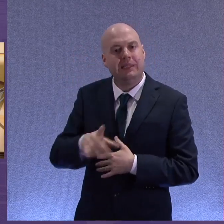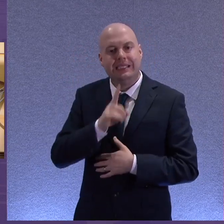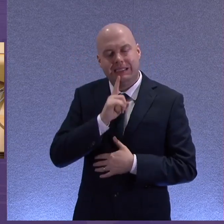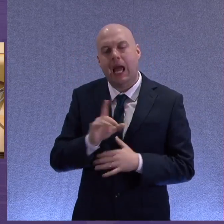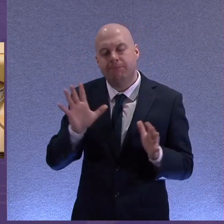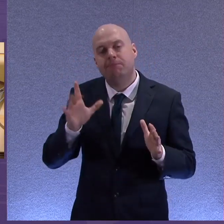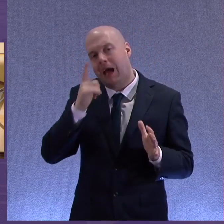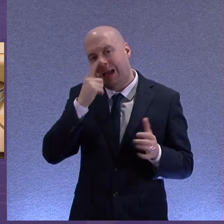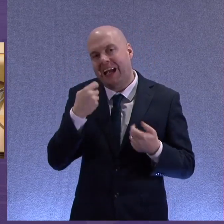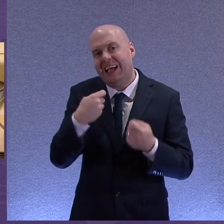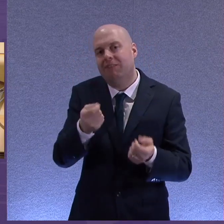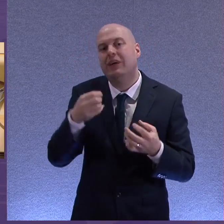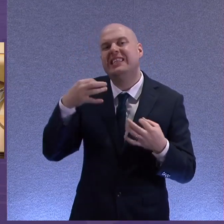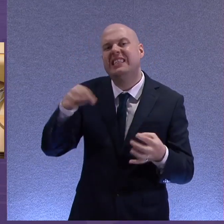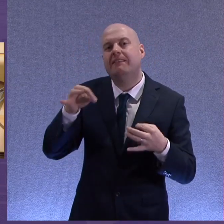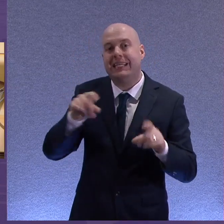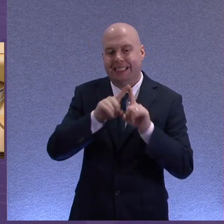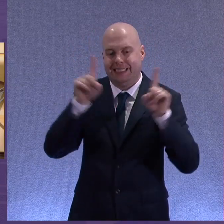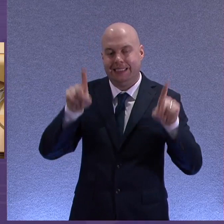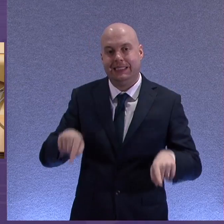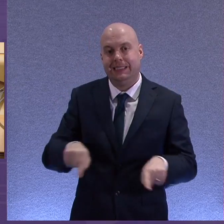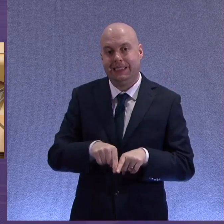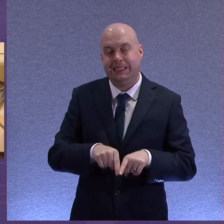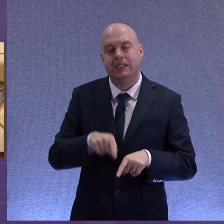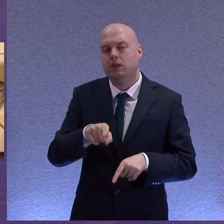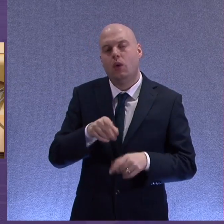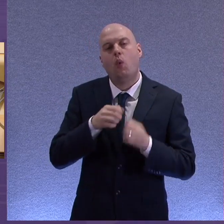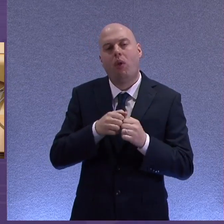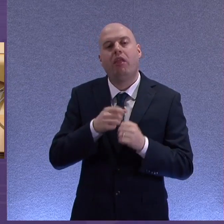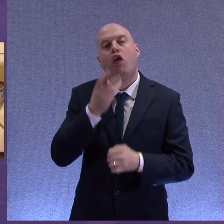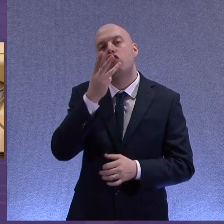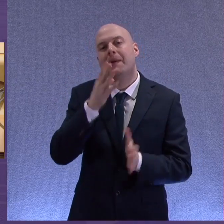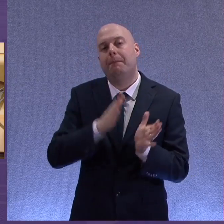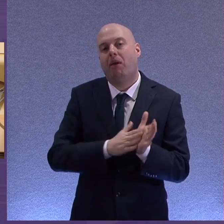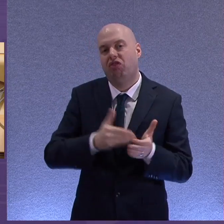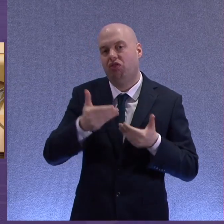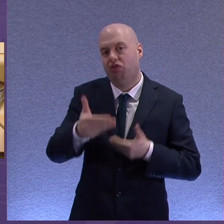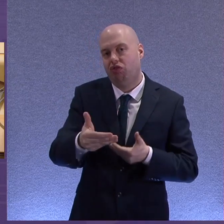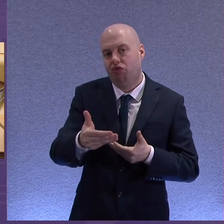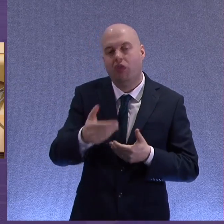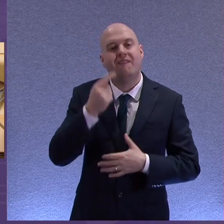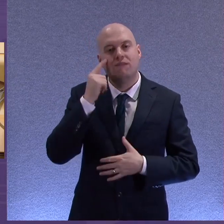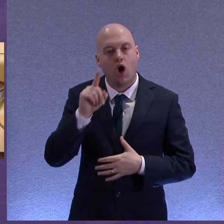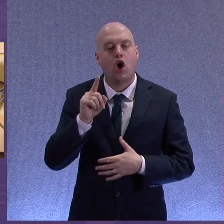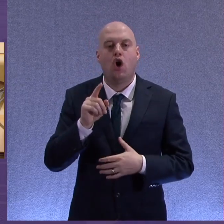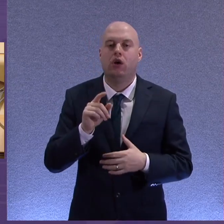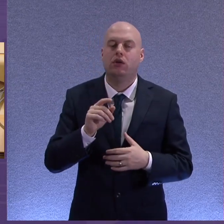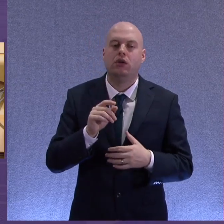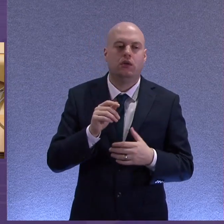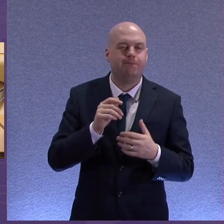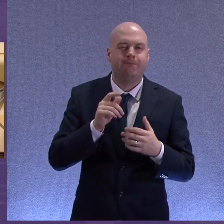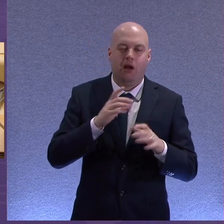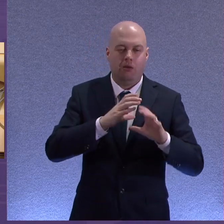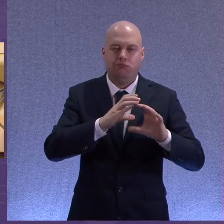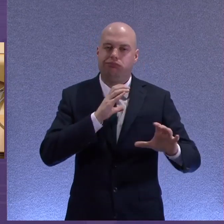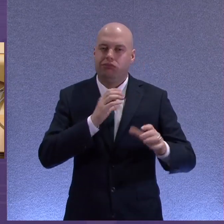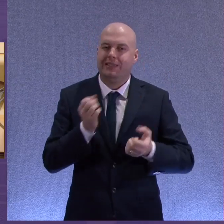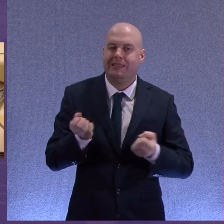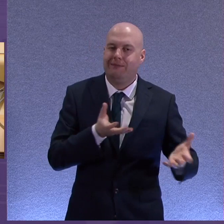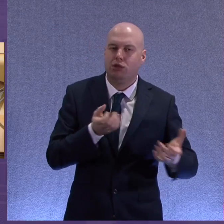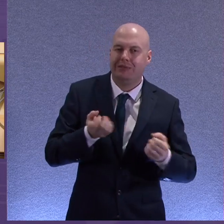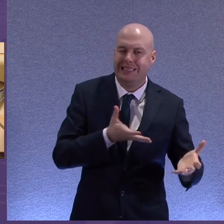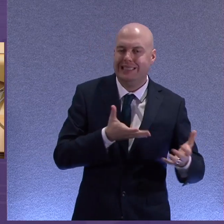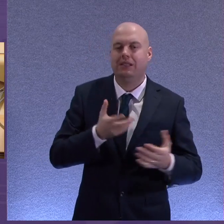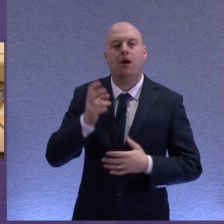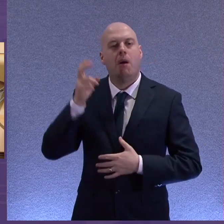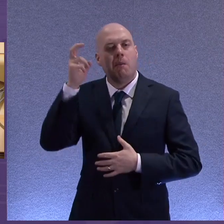certificate for some 3 months for heavy goods vehicles, for buses and also for trailers, but not for cars as